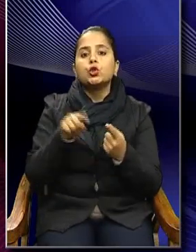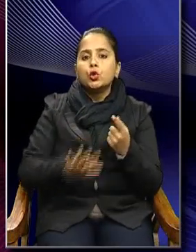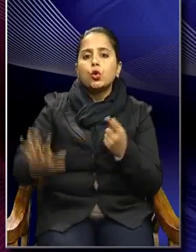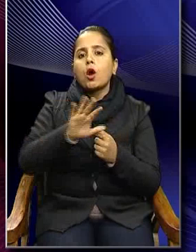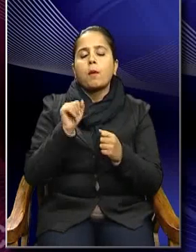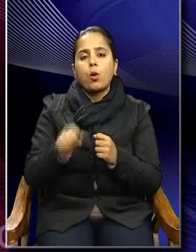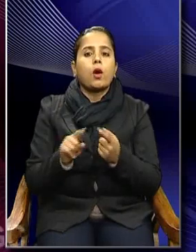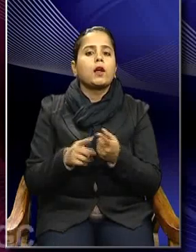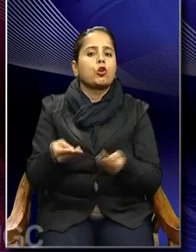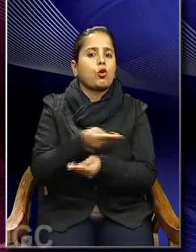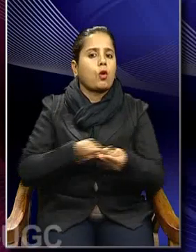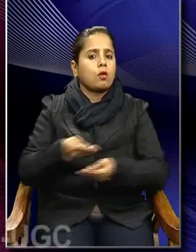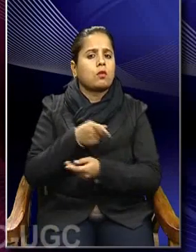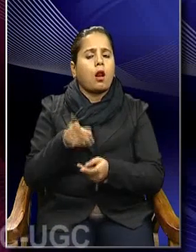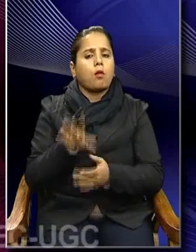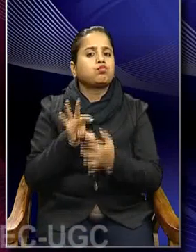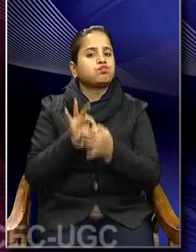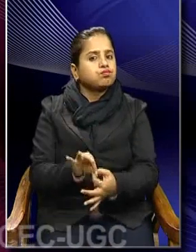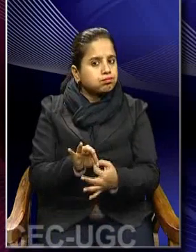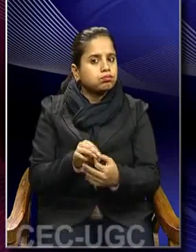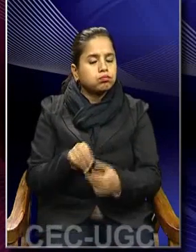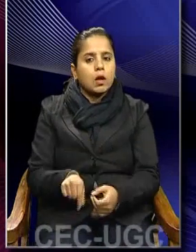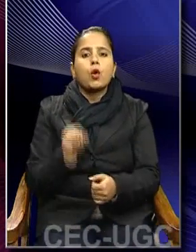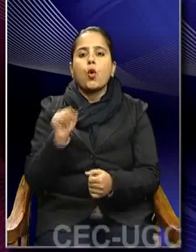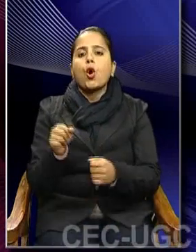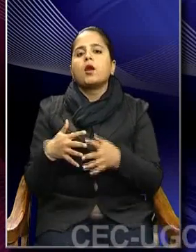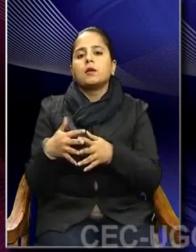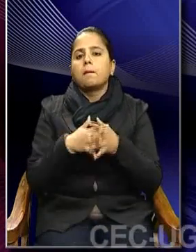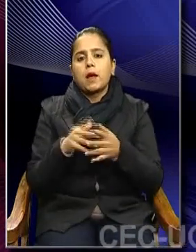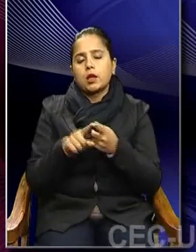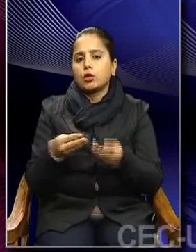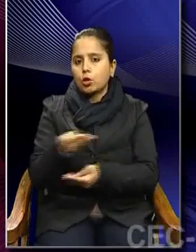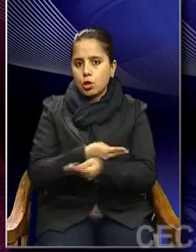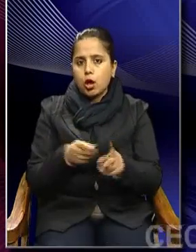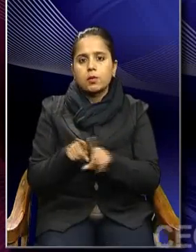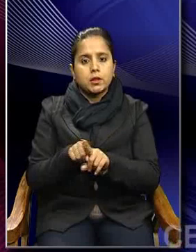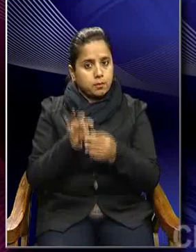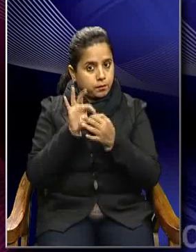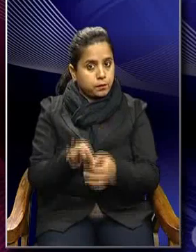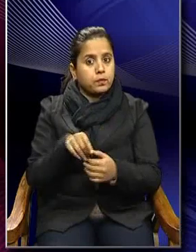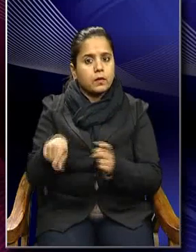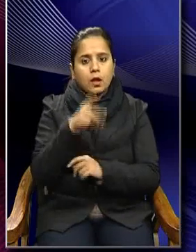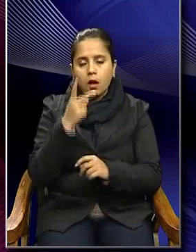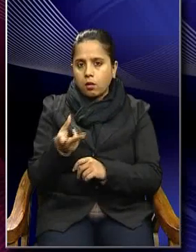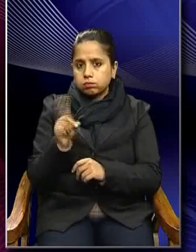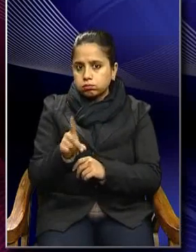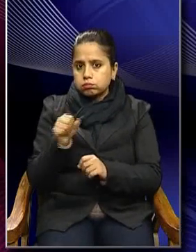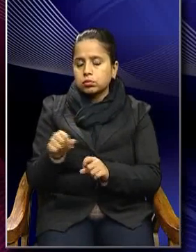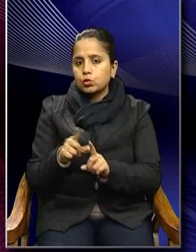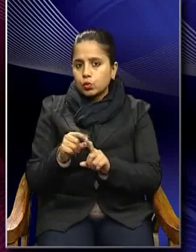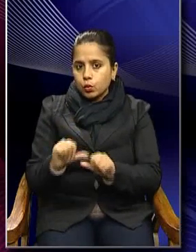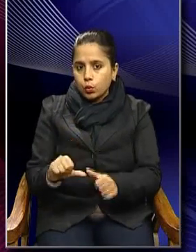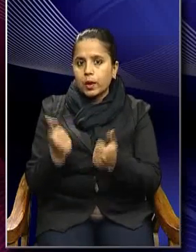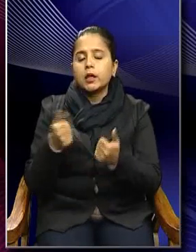economy was very much connected with the US economy, therefore its reverberance was soon felt